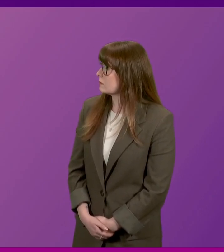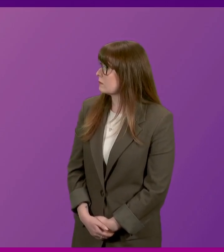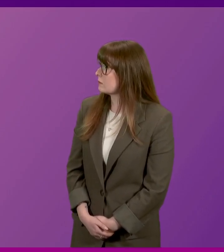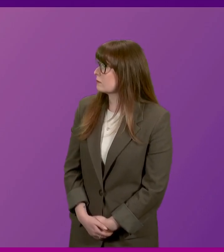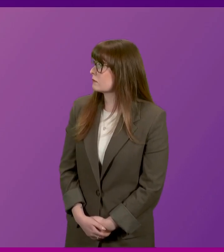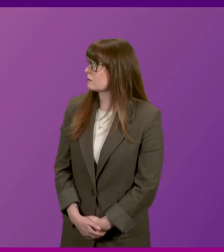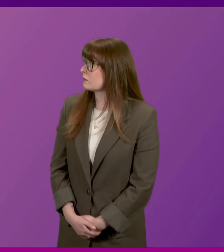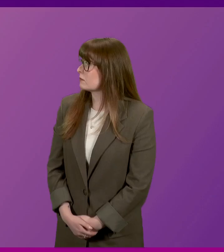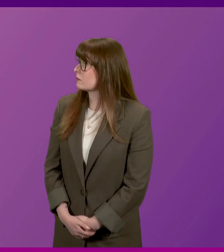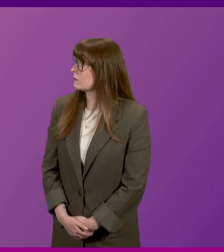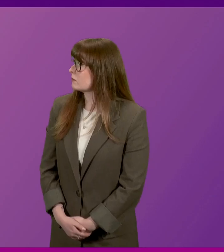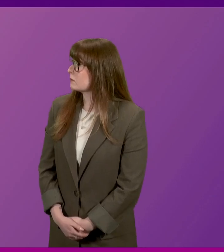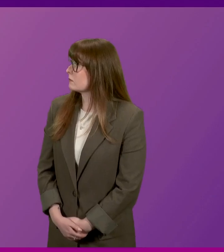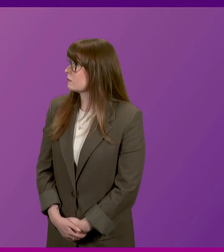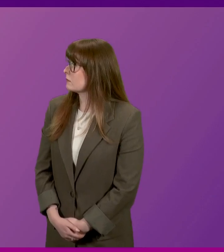deaf women.